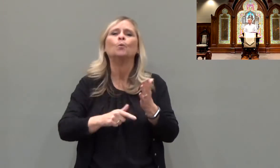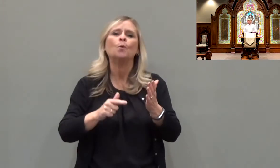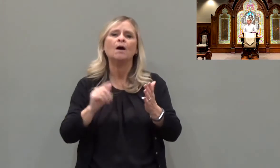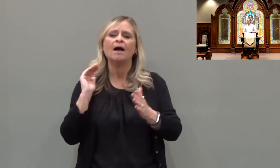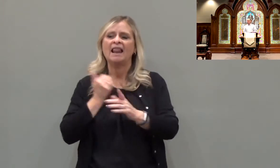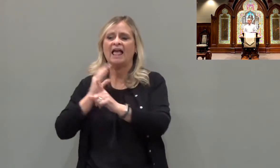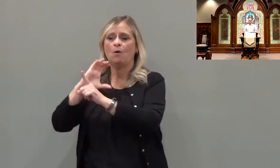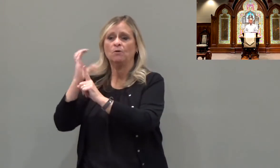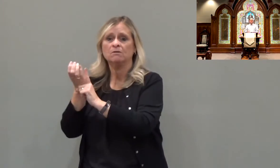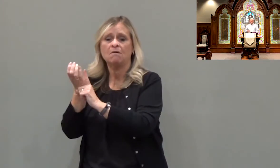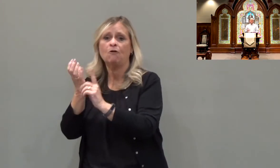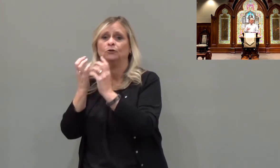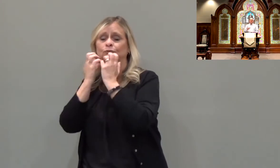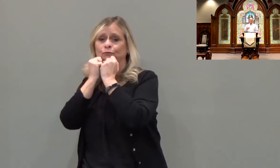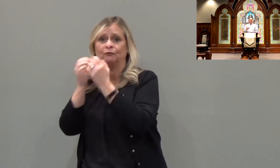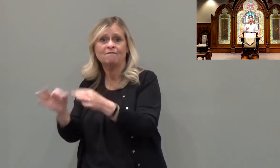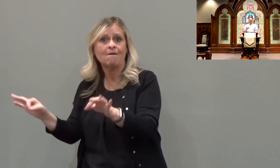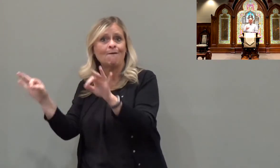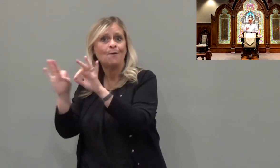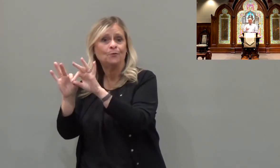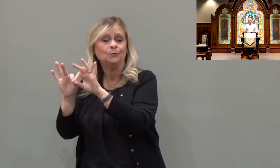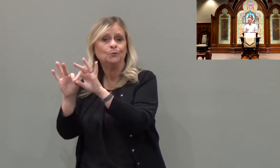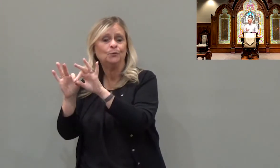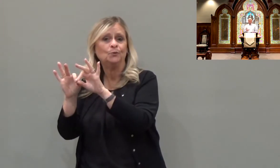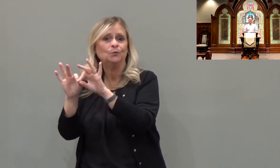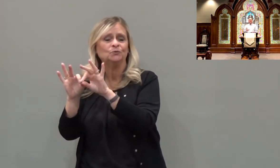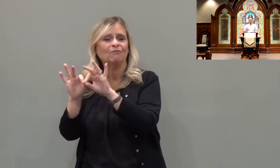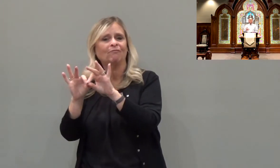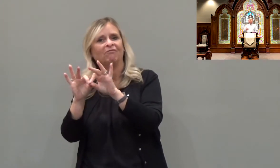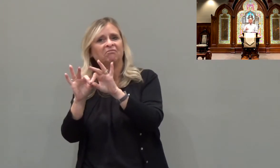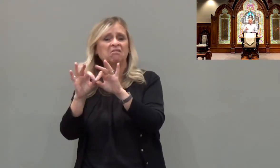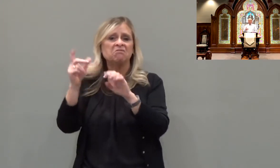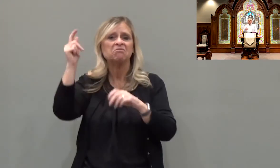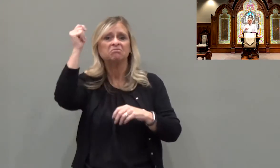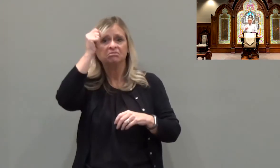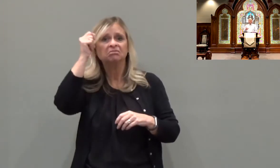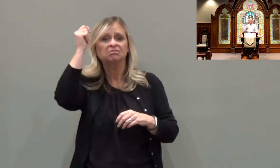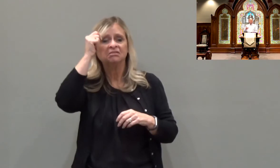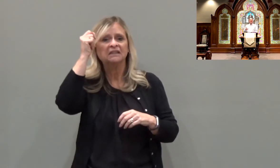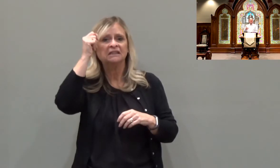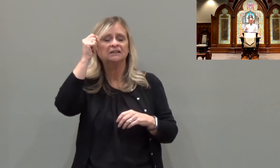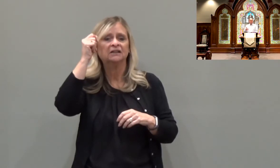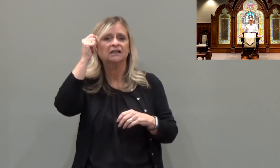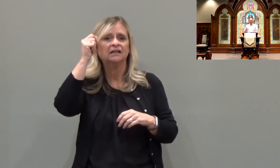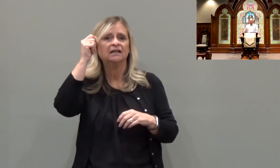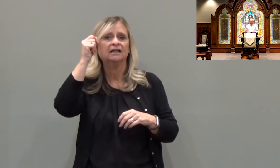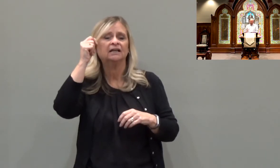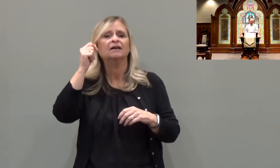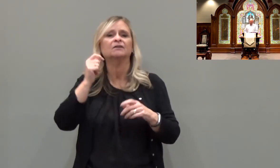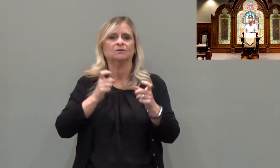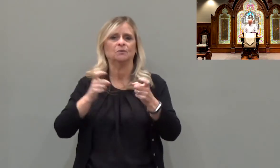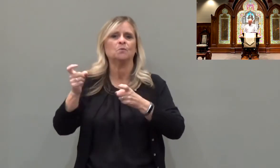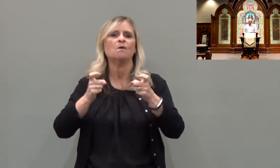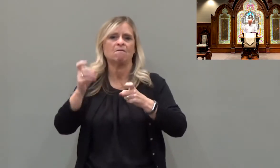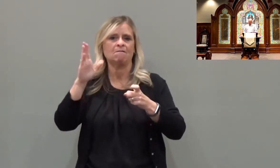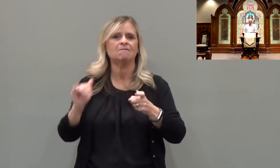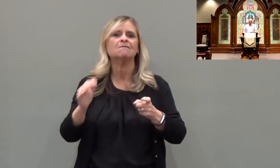our culture values then in theory becomes overreigned by